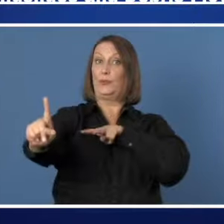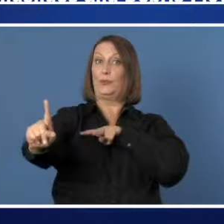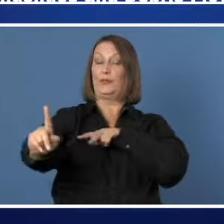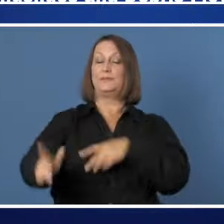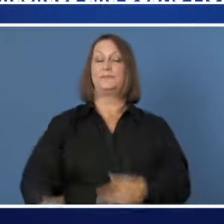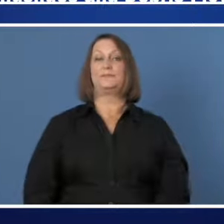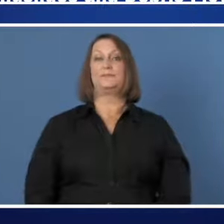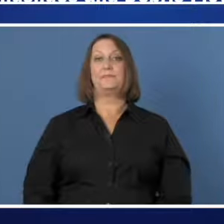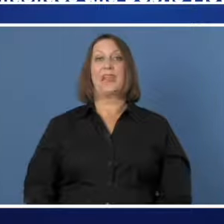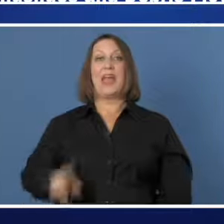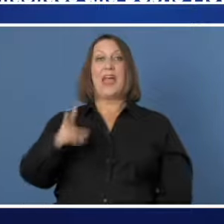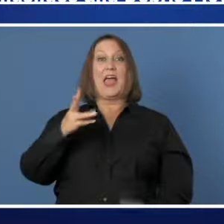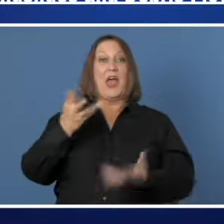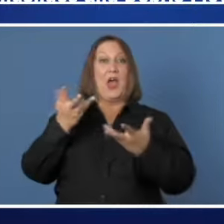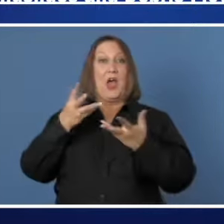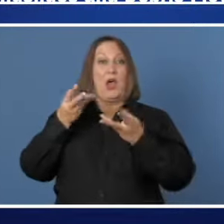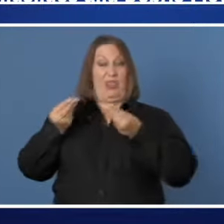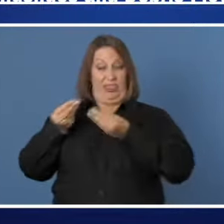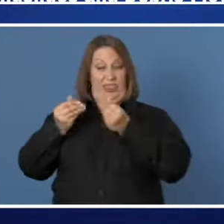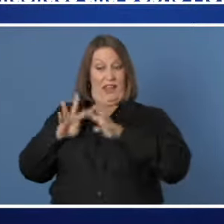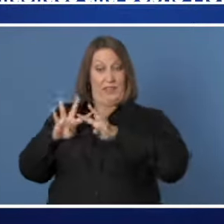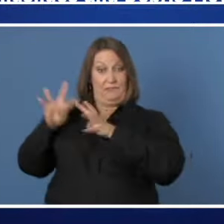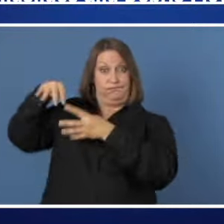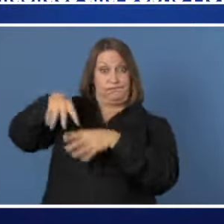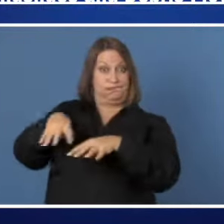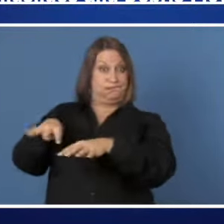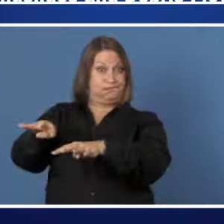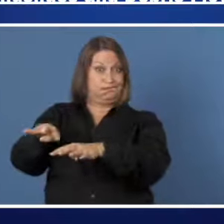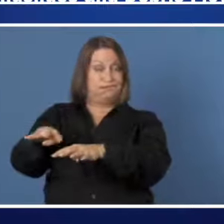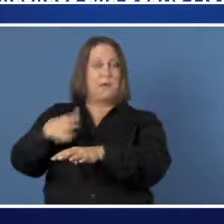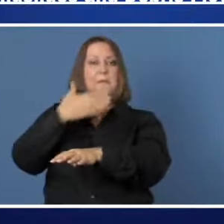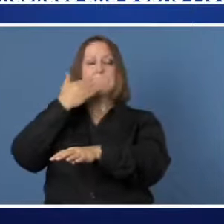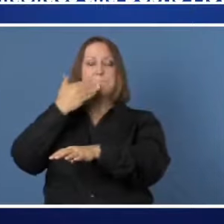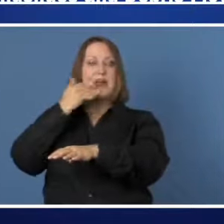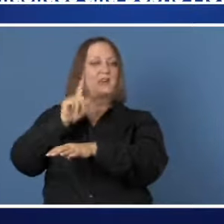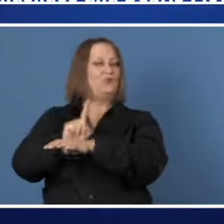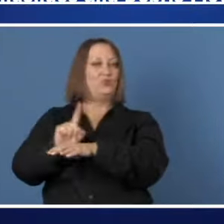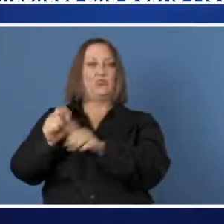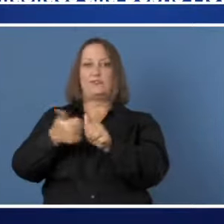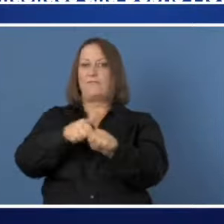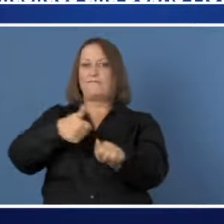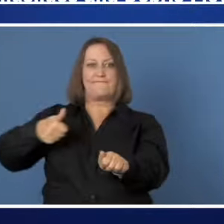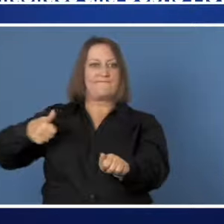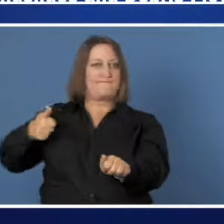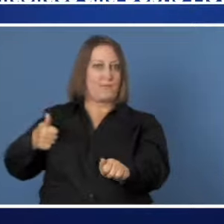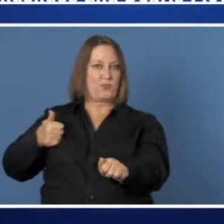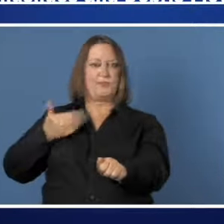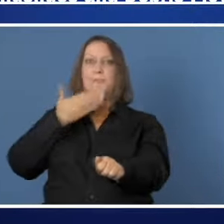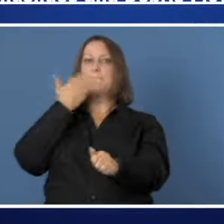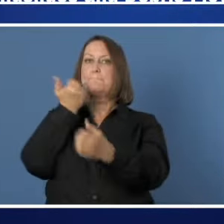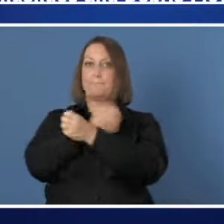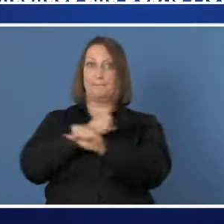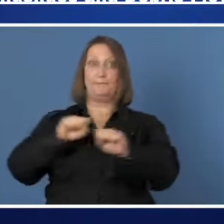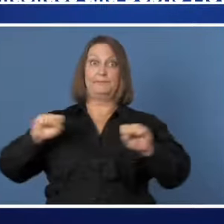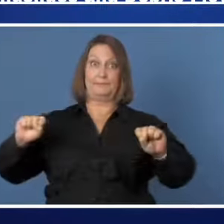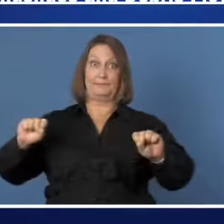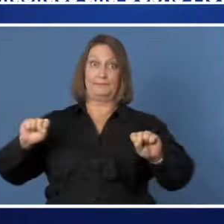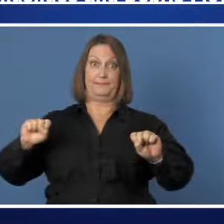Evacuate. Getting out of the path of a landslide or debris flow is your best